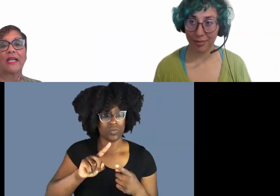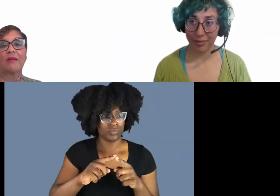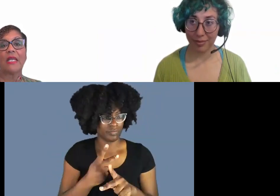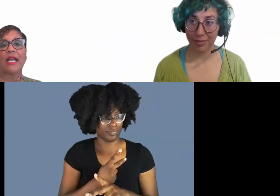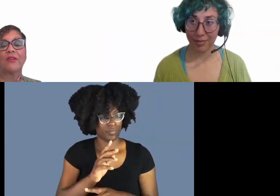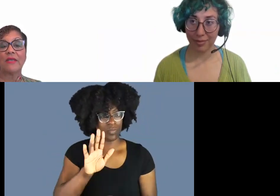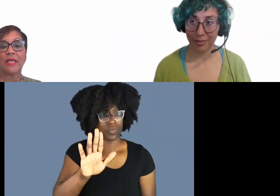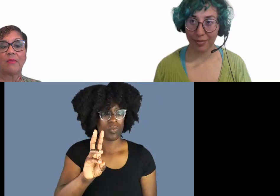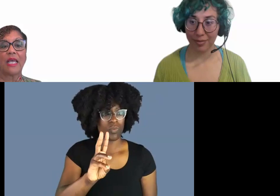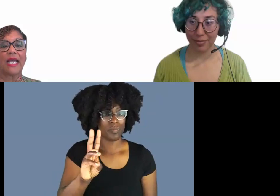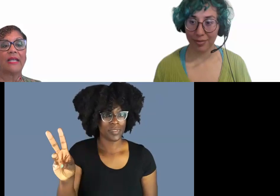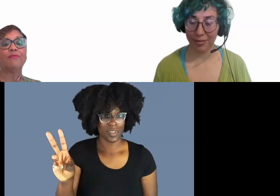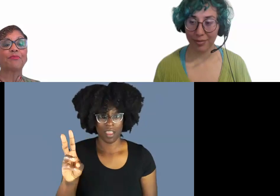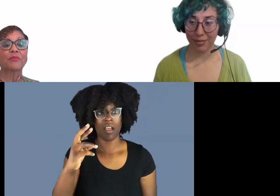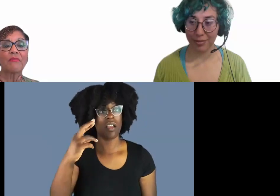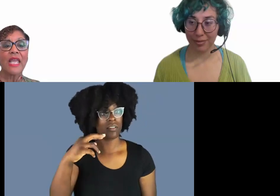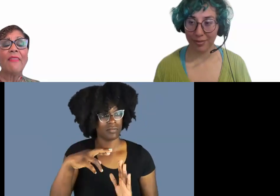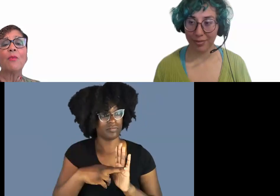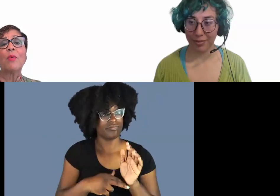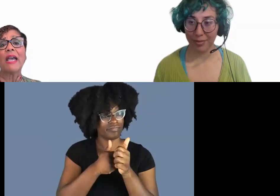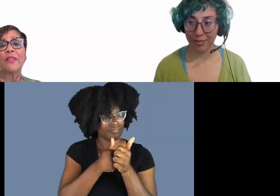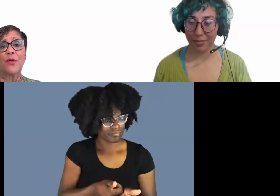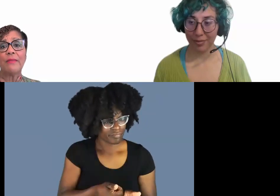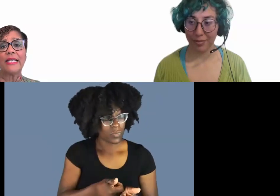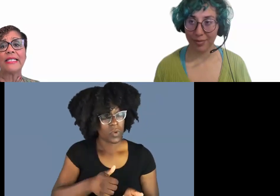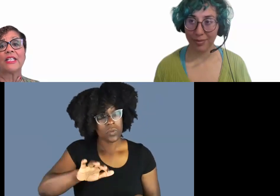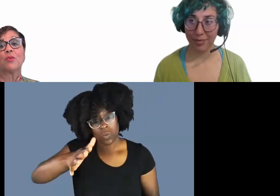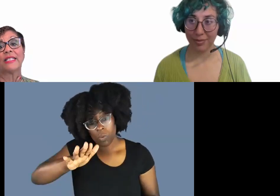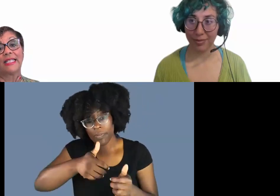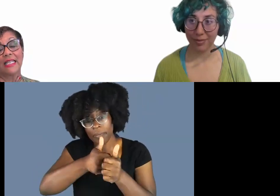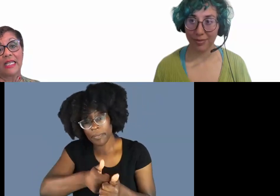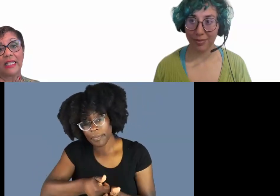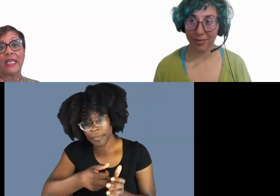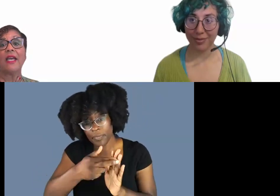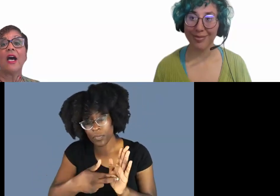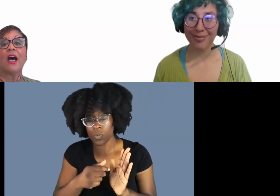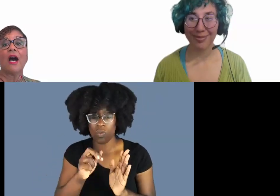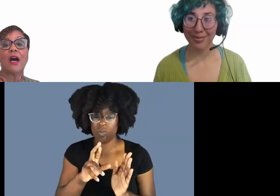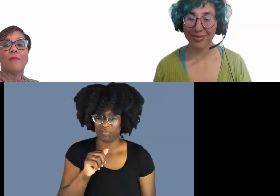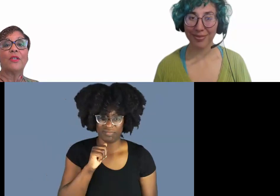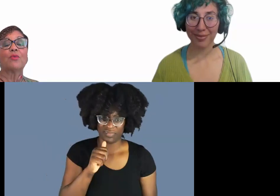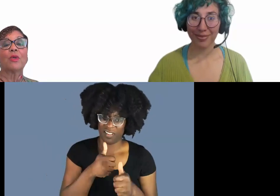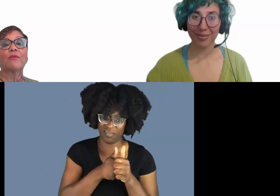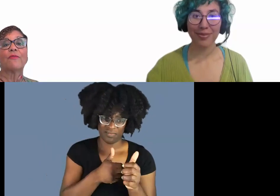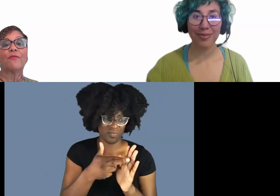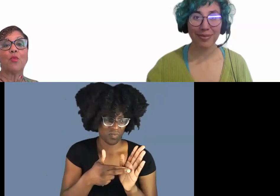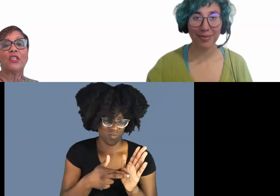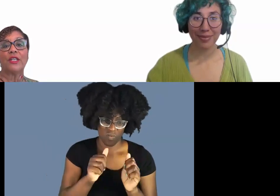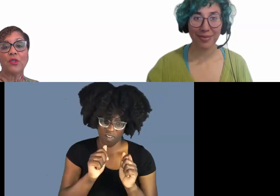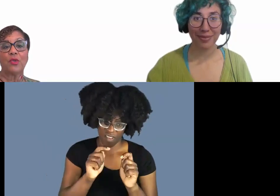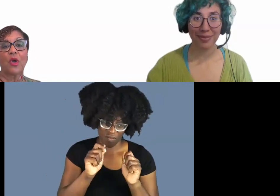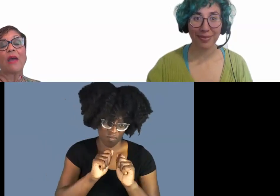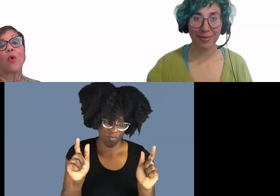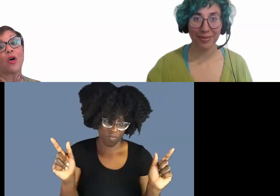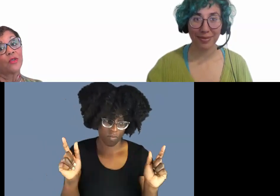compliant, non-compliant, or semi-compliant. And then we will have a 30-minute session with Sitla Lee to really review what